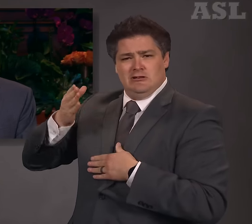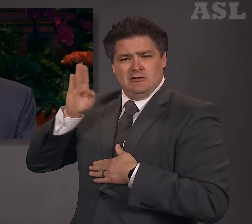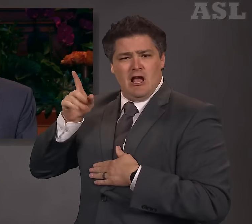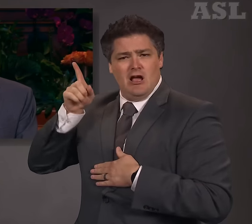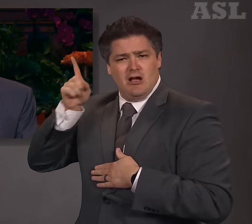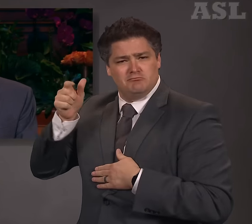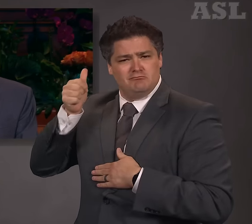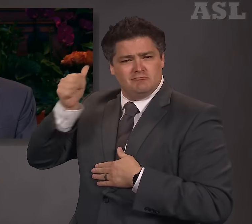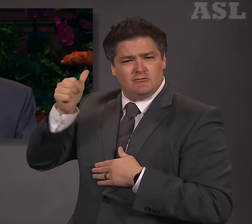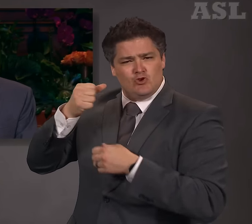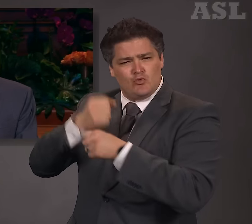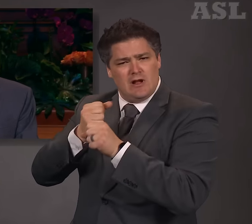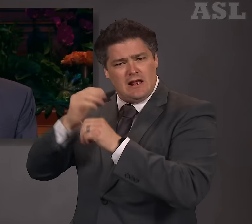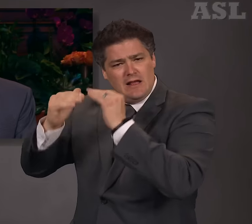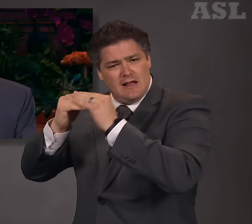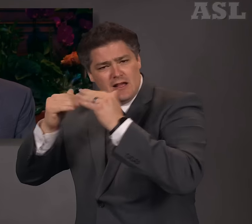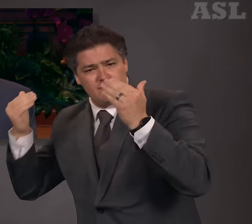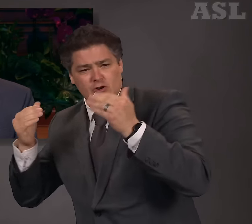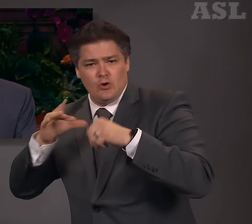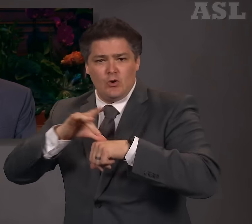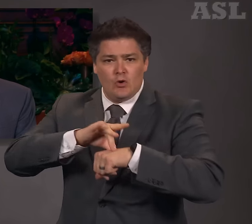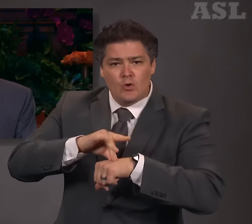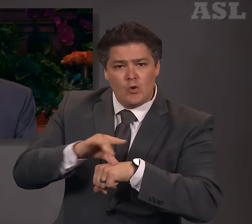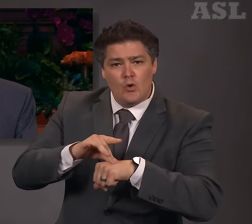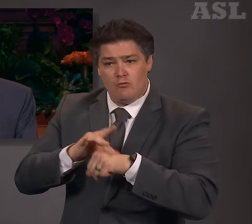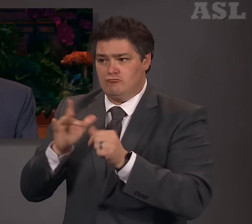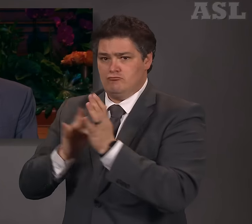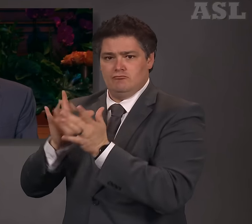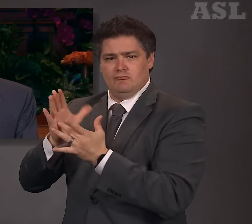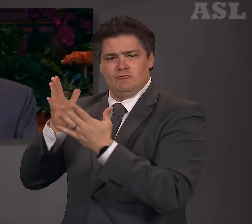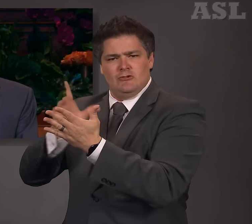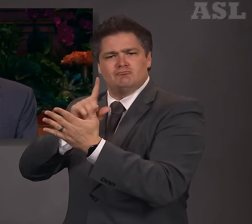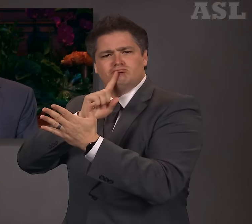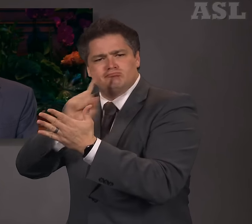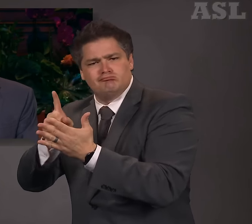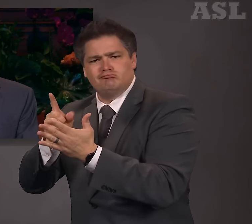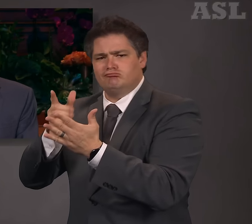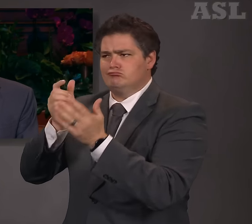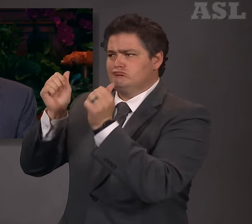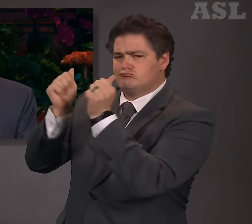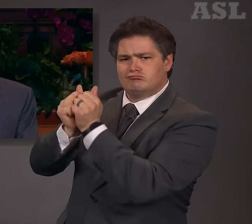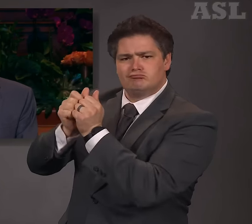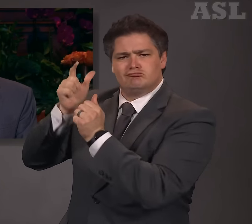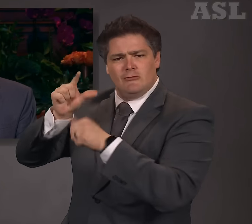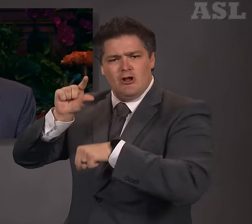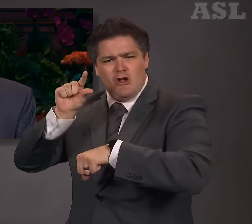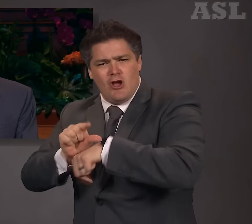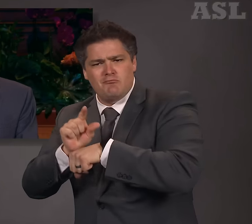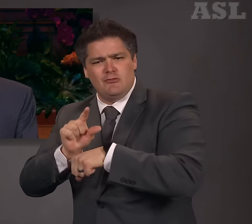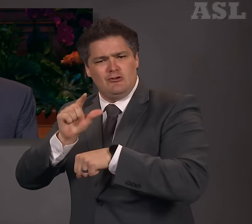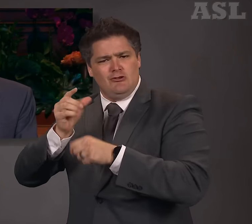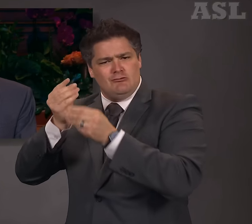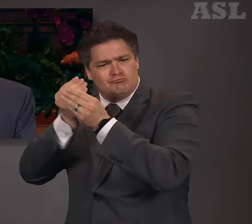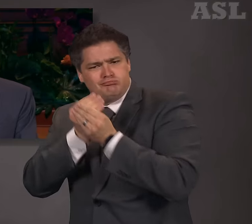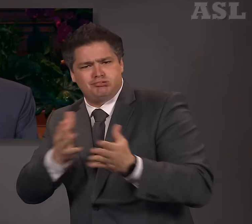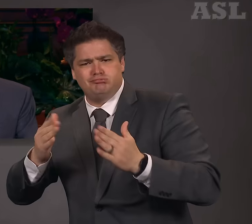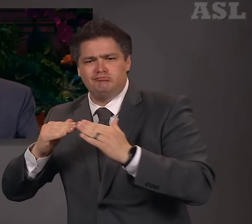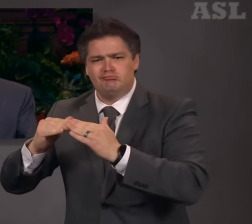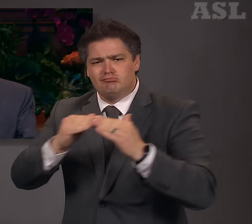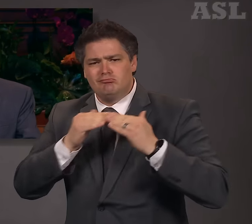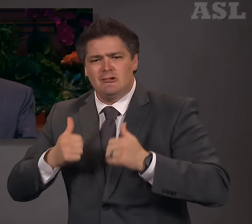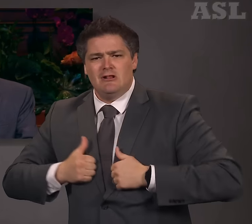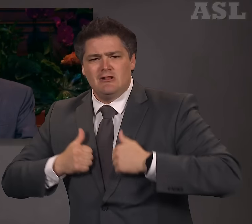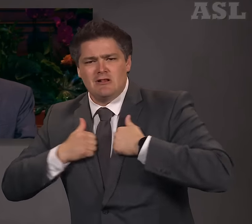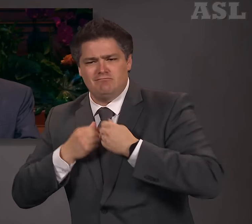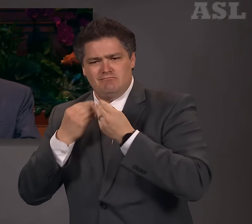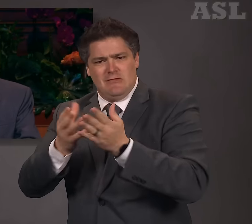the life, and the life was the light of men. It is the testimony of the apostles and prophets that he died, was